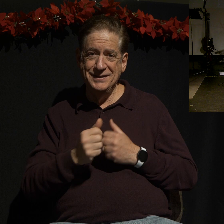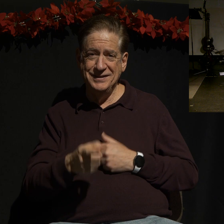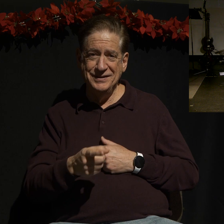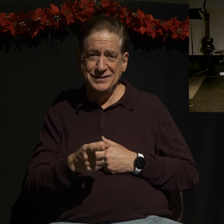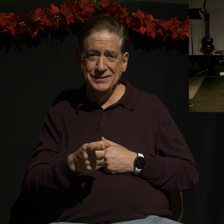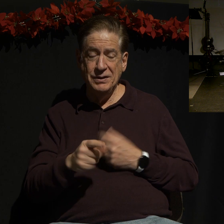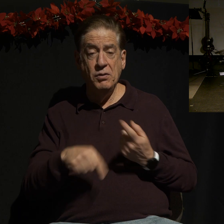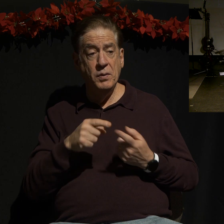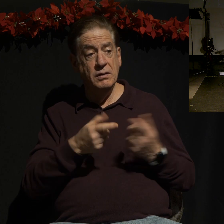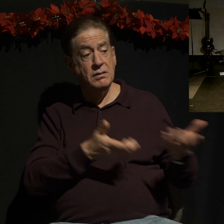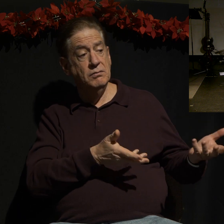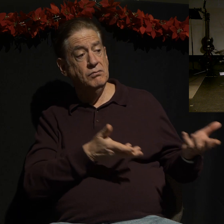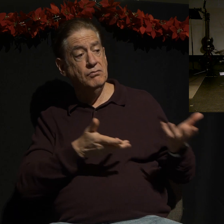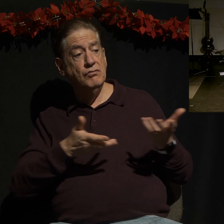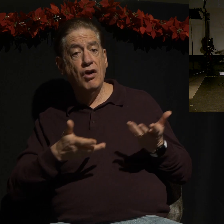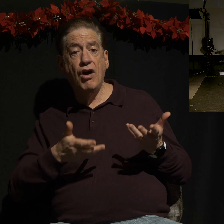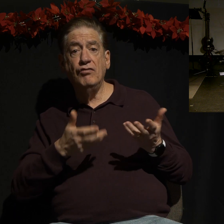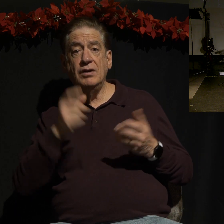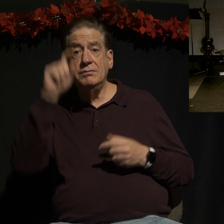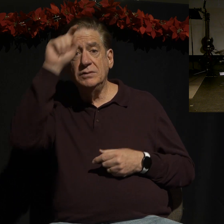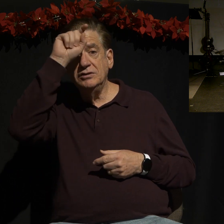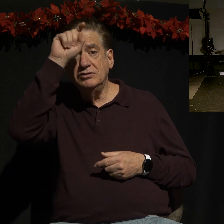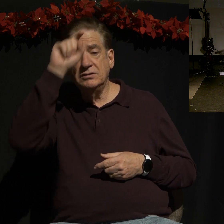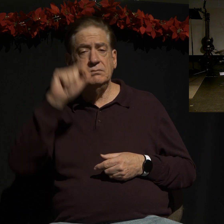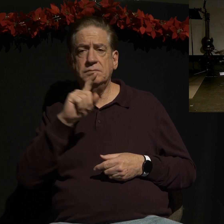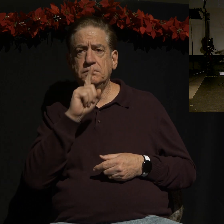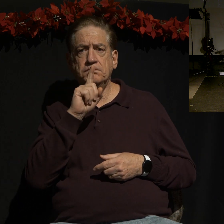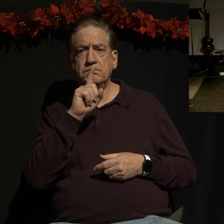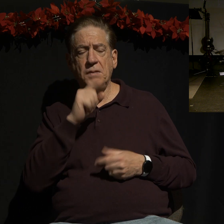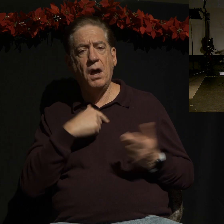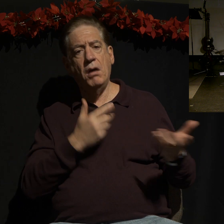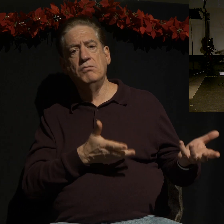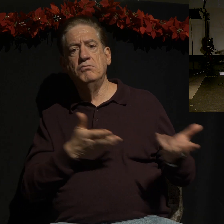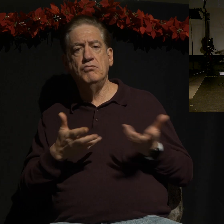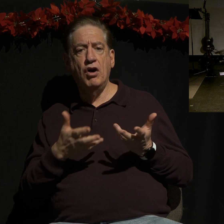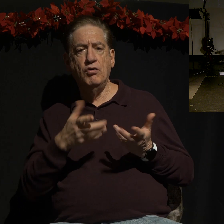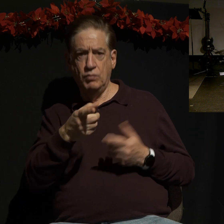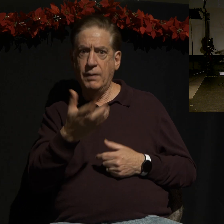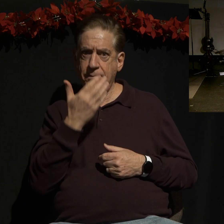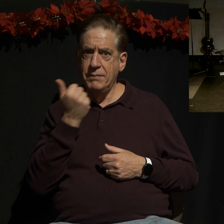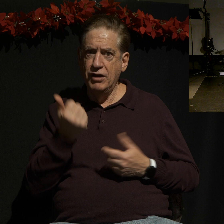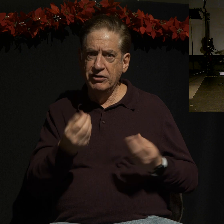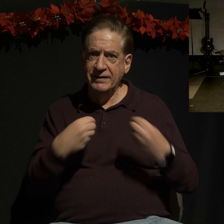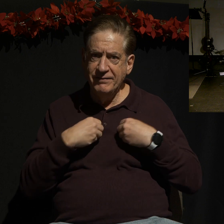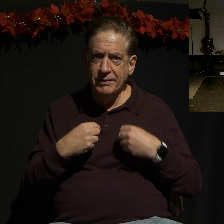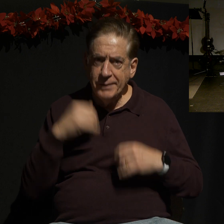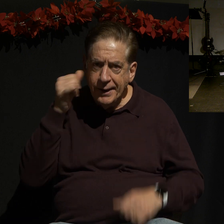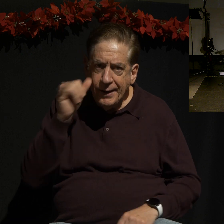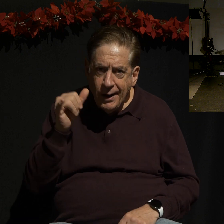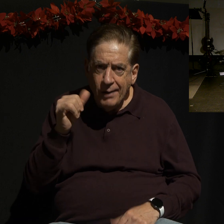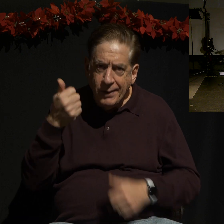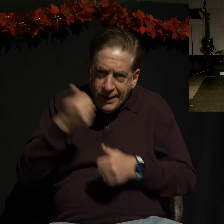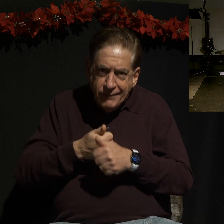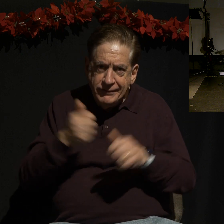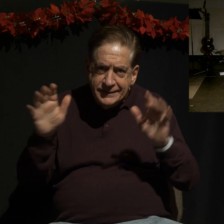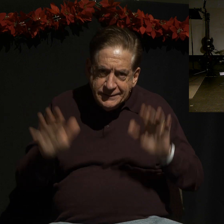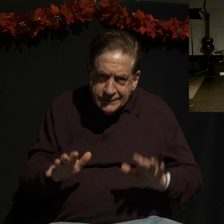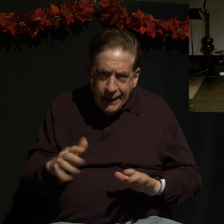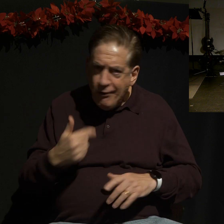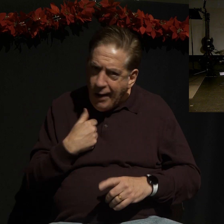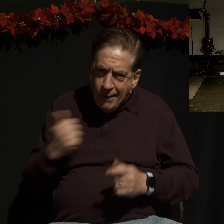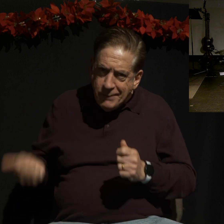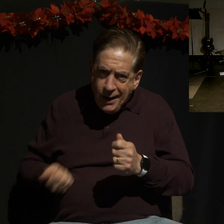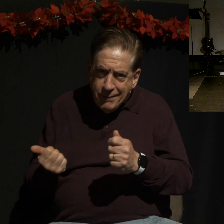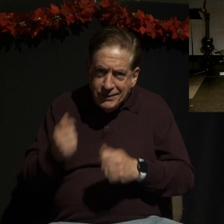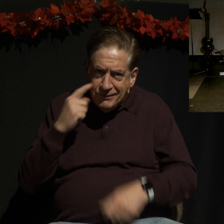brought them out of the land of Egypt, he didn't say, I brought you out, you better bring me a cow every single Sunday or I'm coming